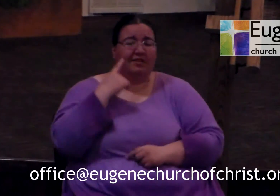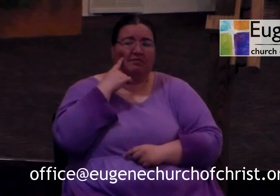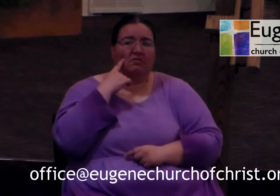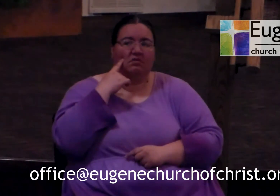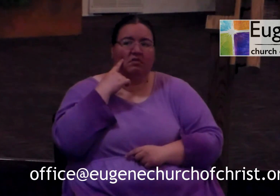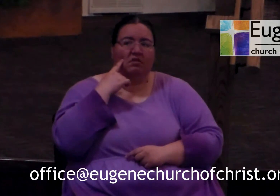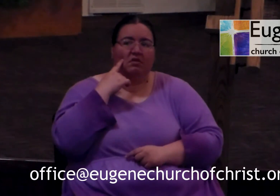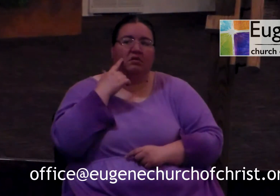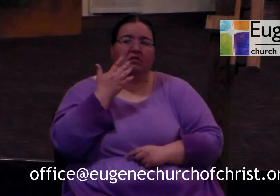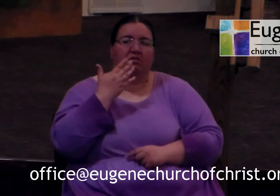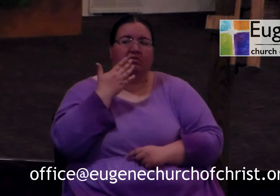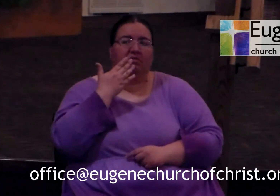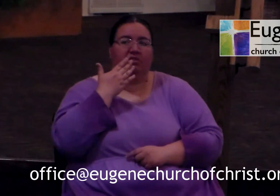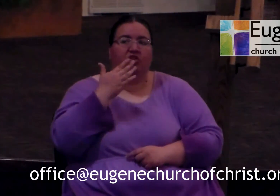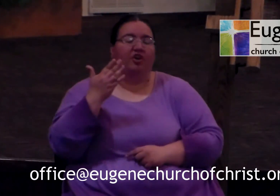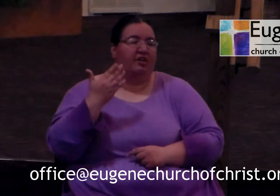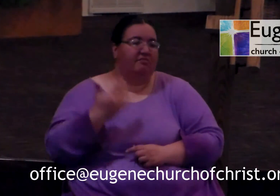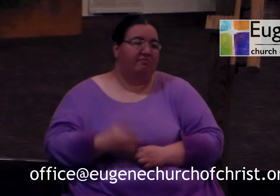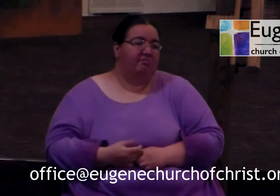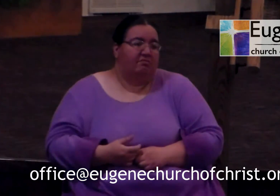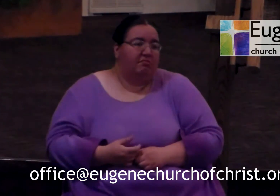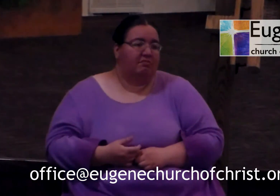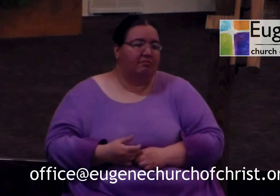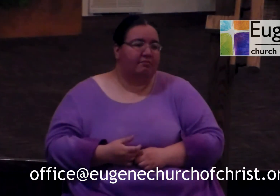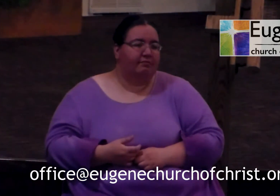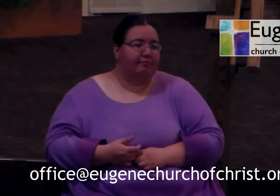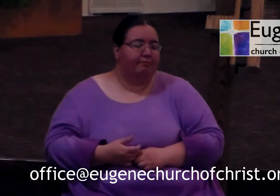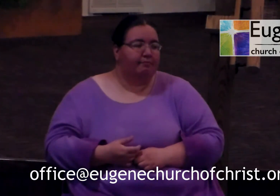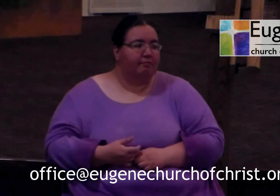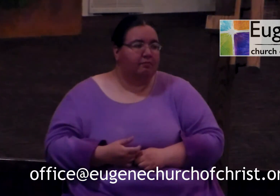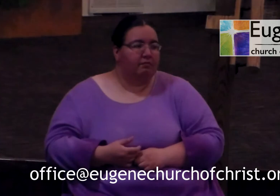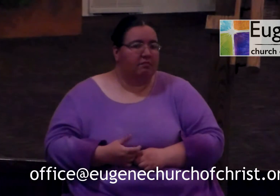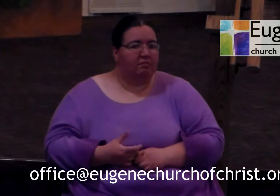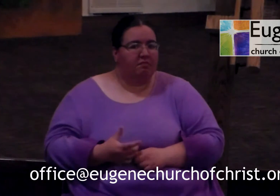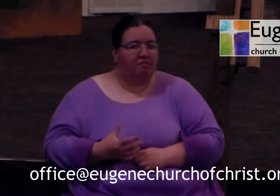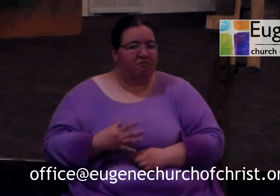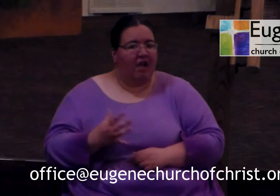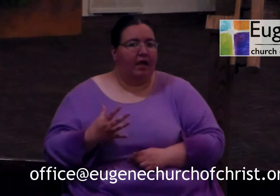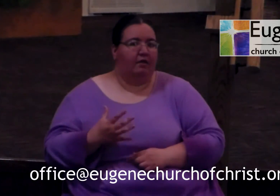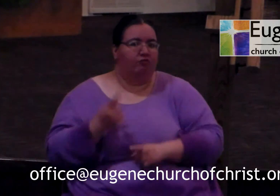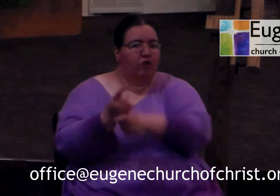Have you ever thought about Judas in this moment? What if he had taken a different route?